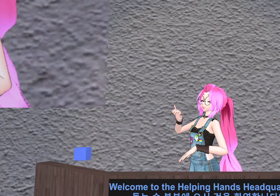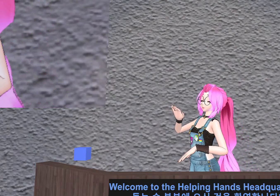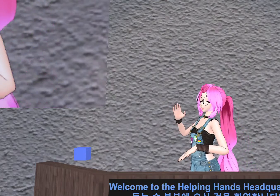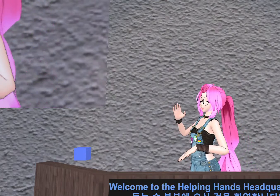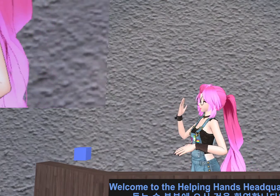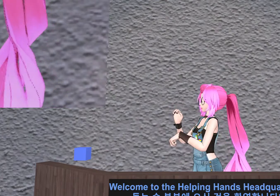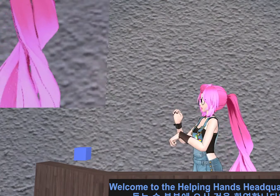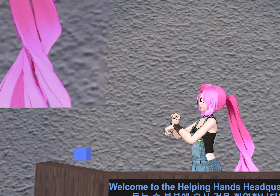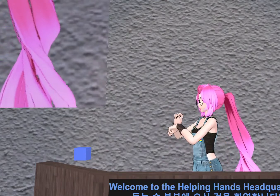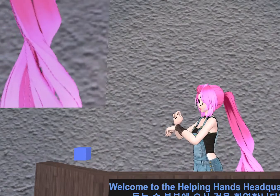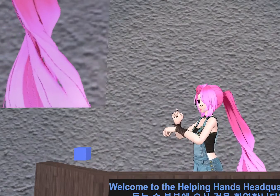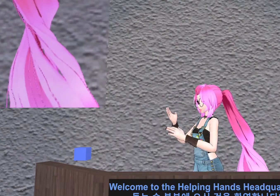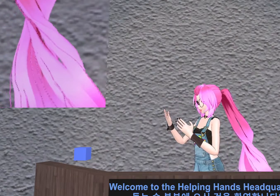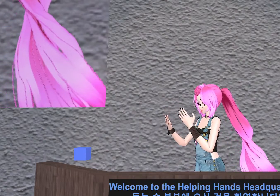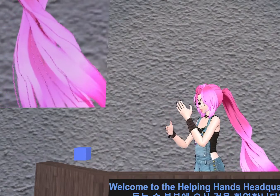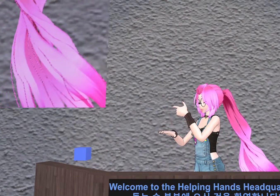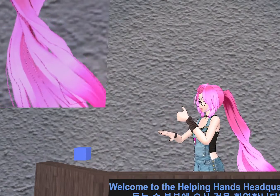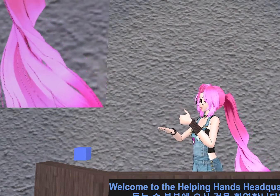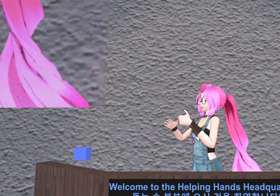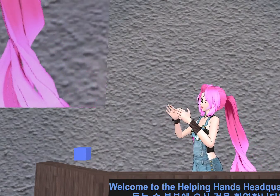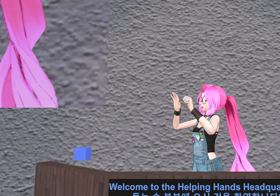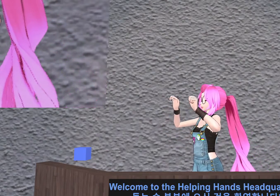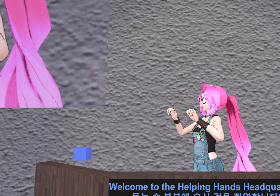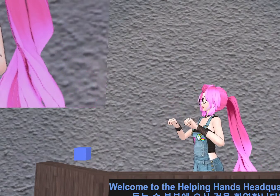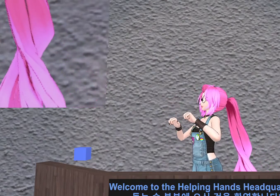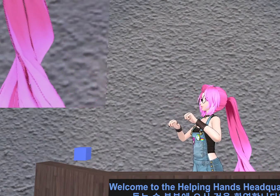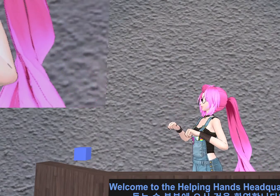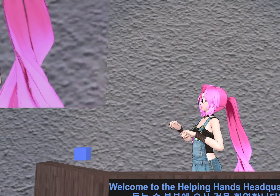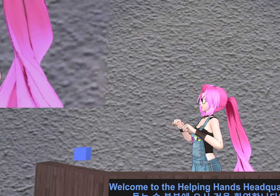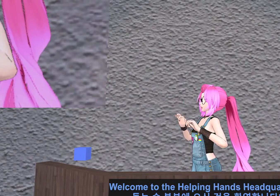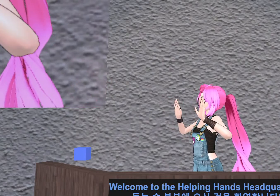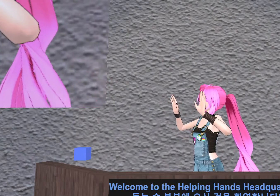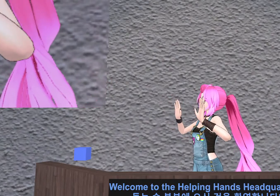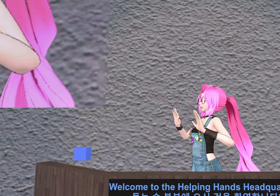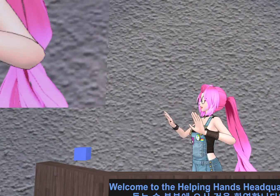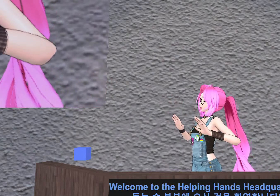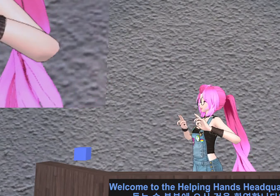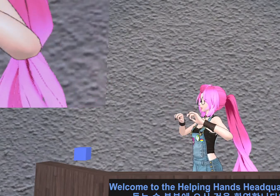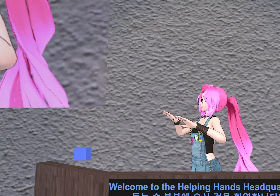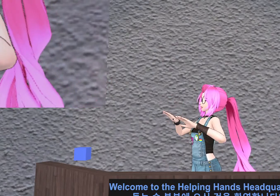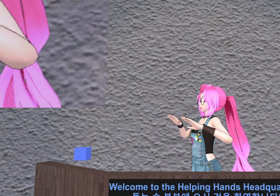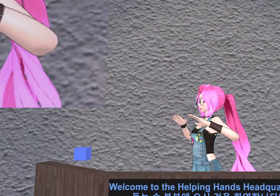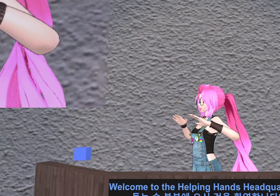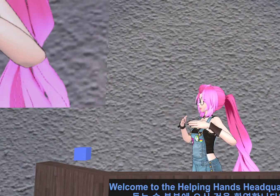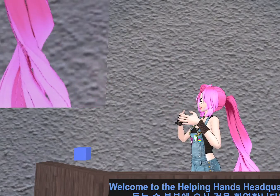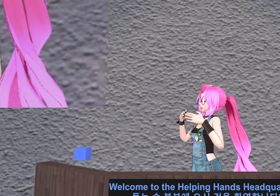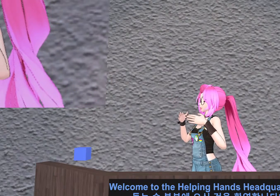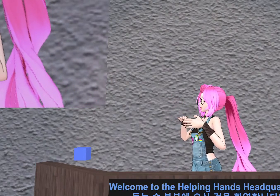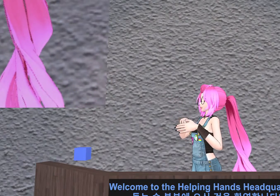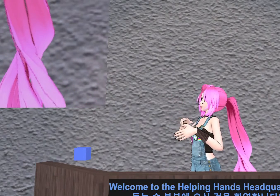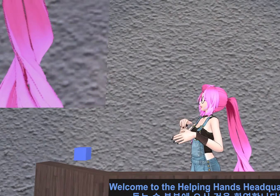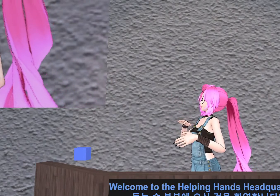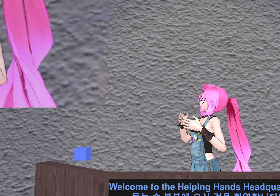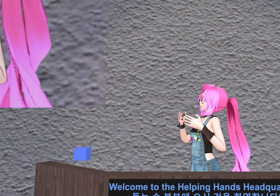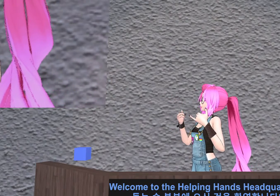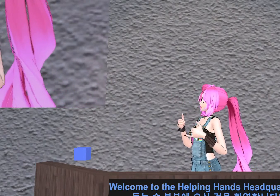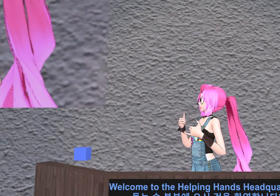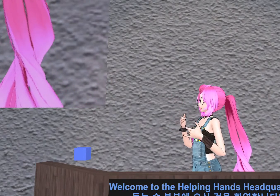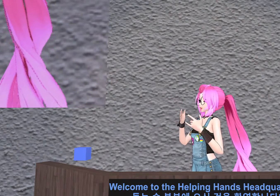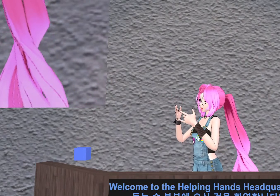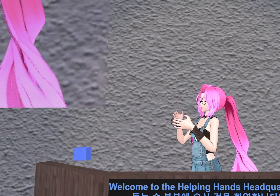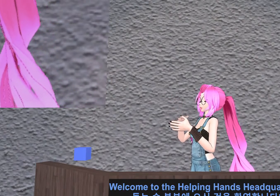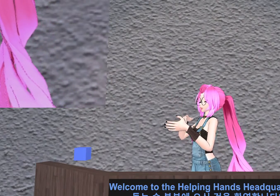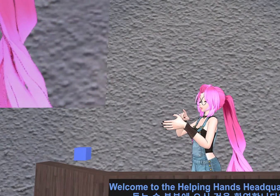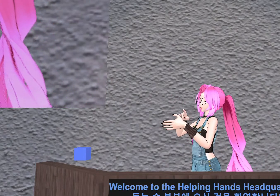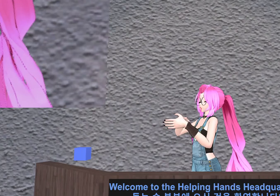like we're working on updating the boards, so that'll be awesome when that comes out. That'll help you self-study.